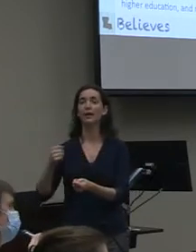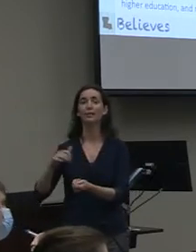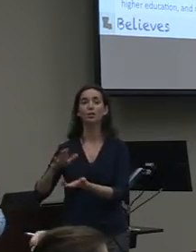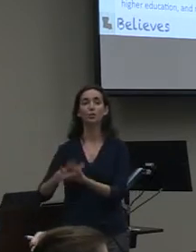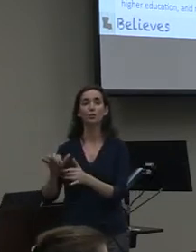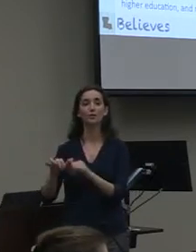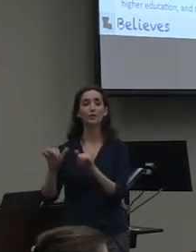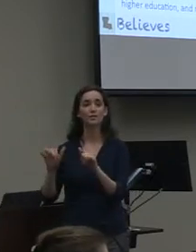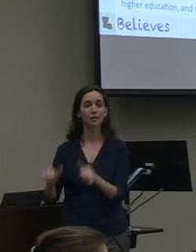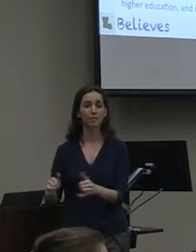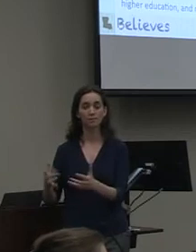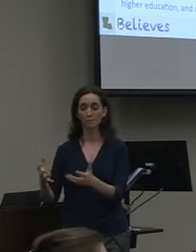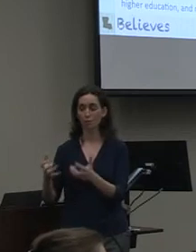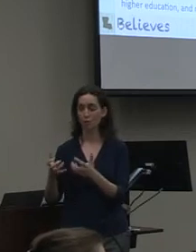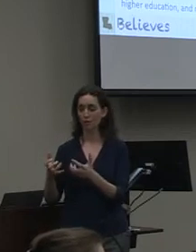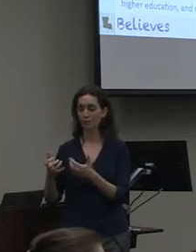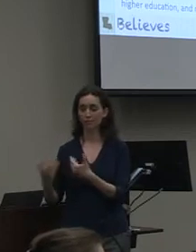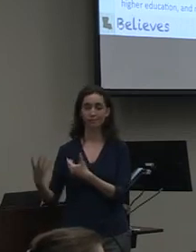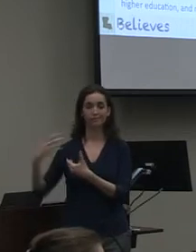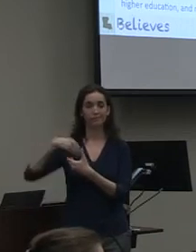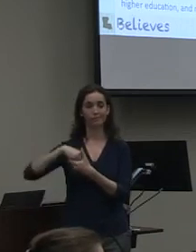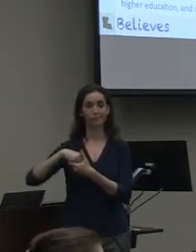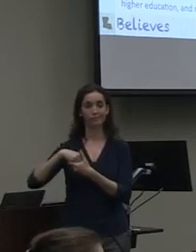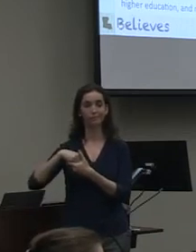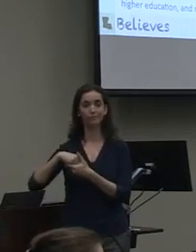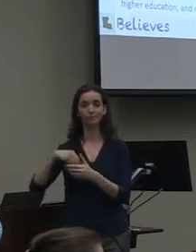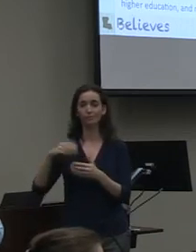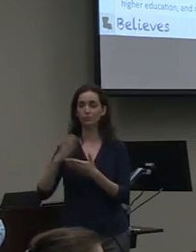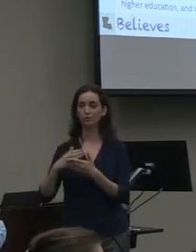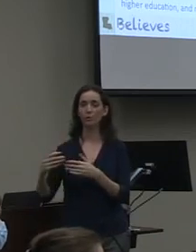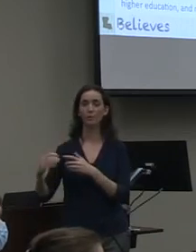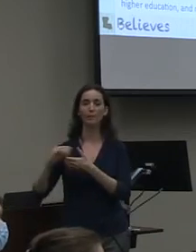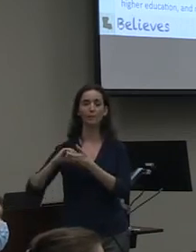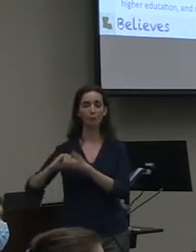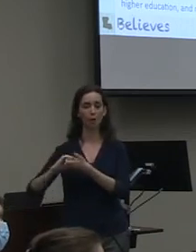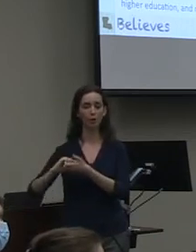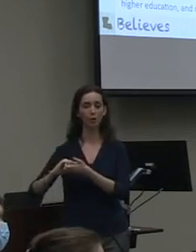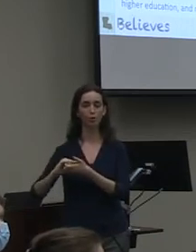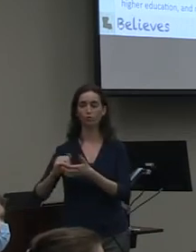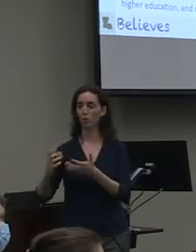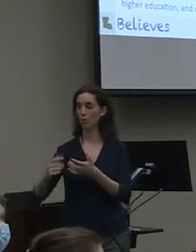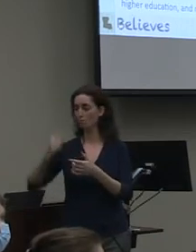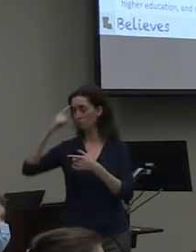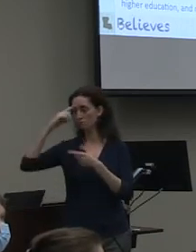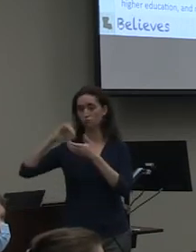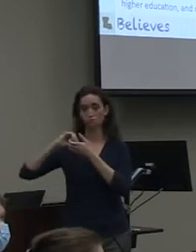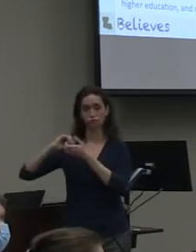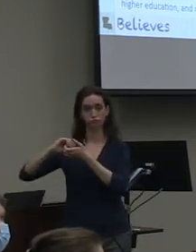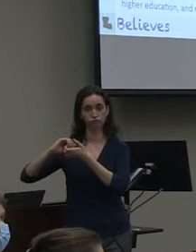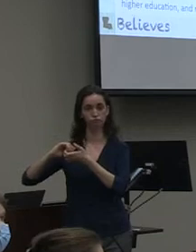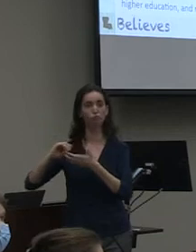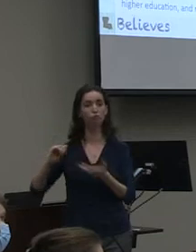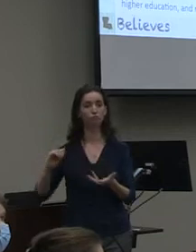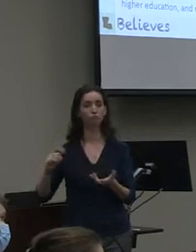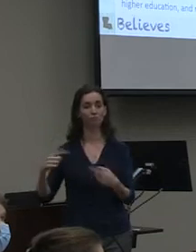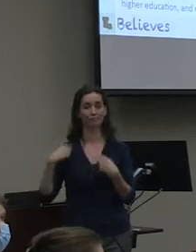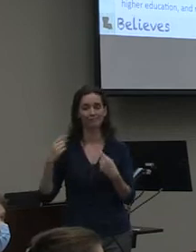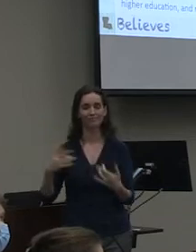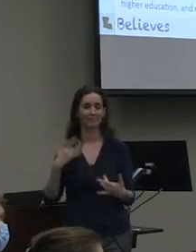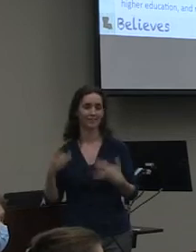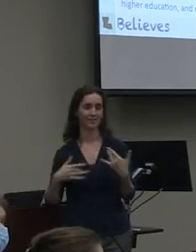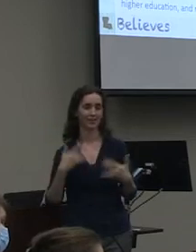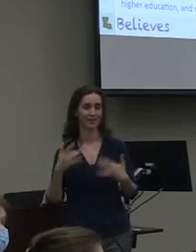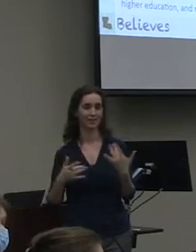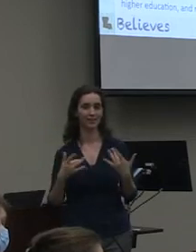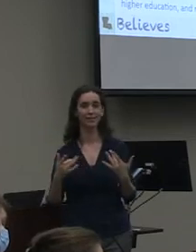like to, you know, include us on some walks and some partnerships and some as a thought partner. We've been really excited